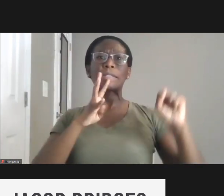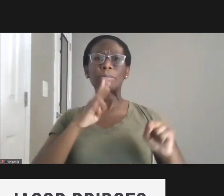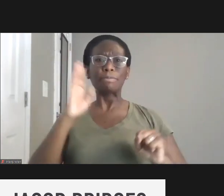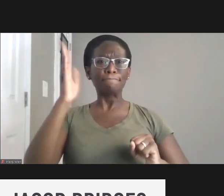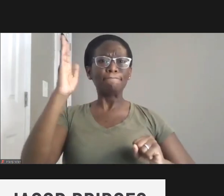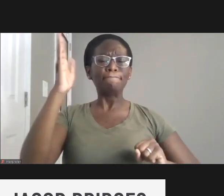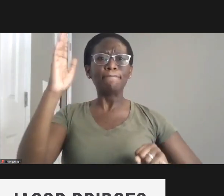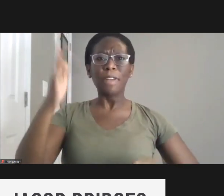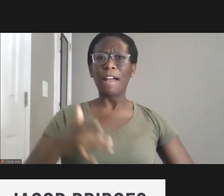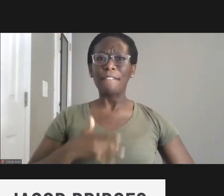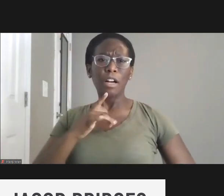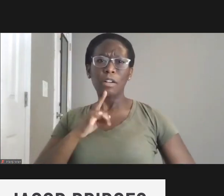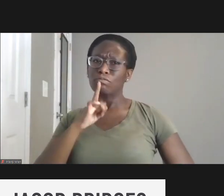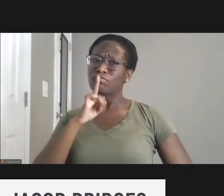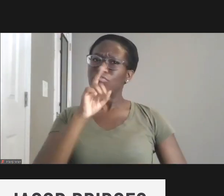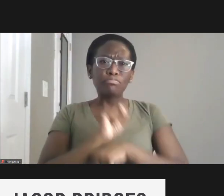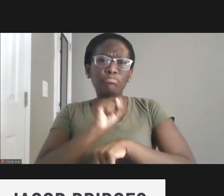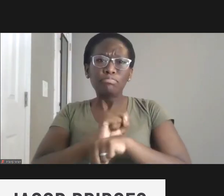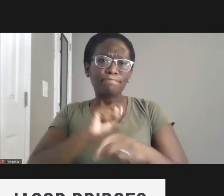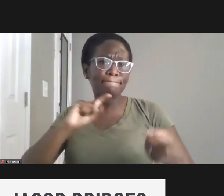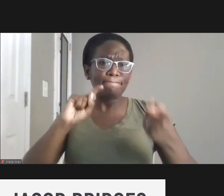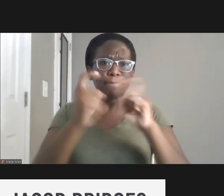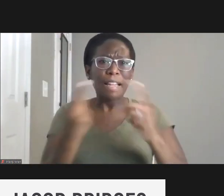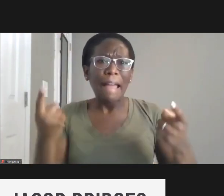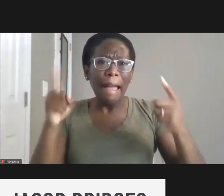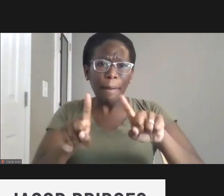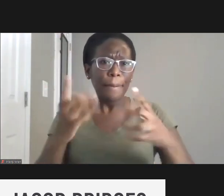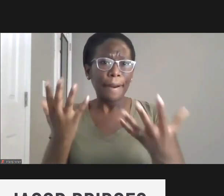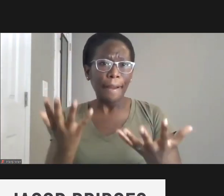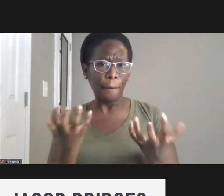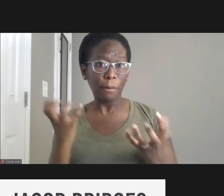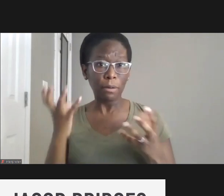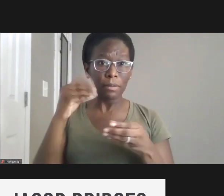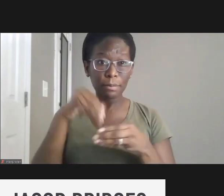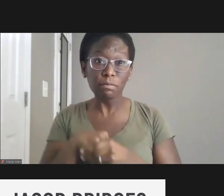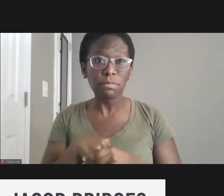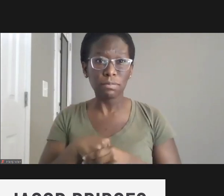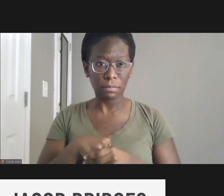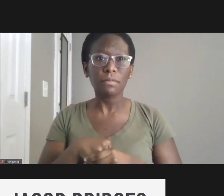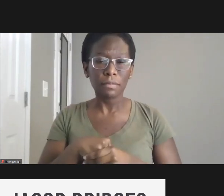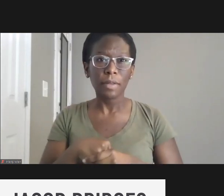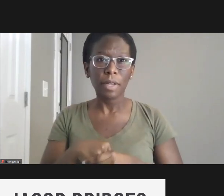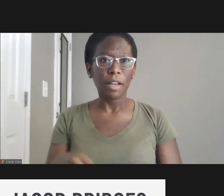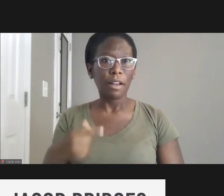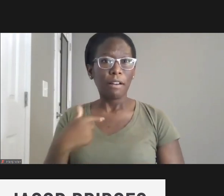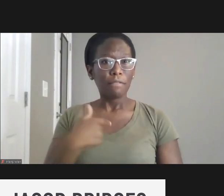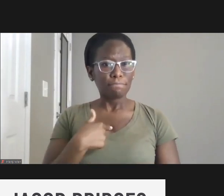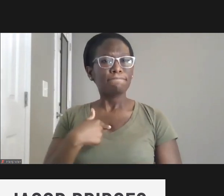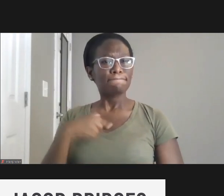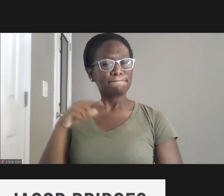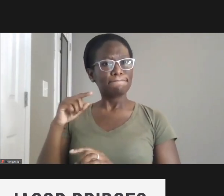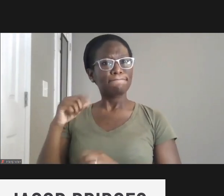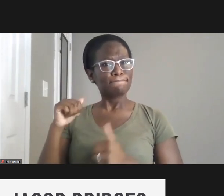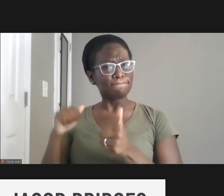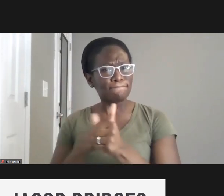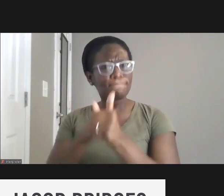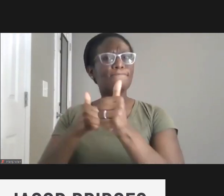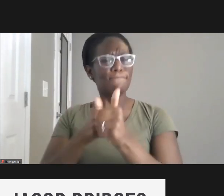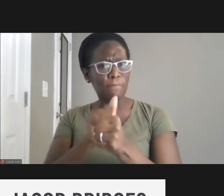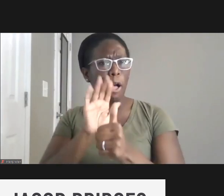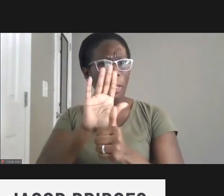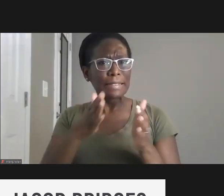coming. And I wanted to be a part of it. So I followed in his footsteps and became a field organizer